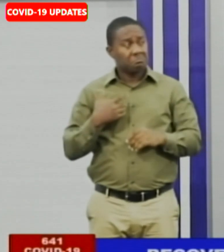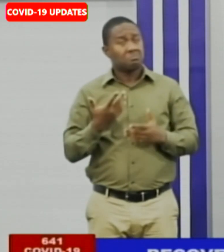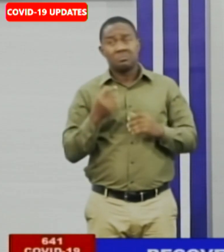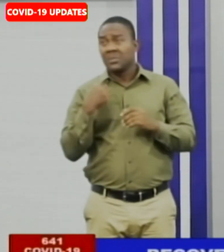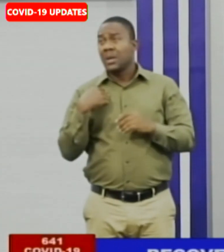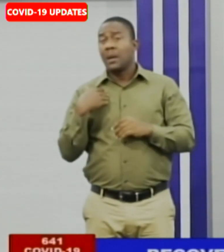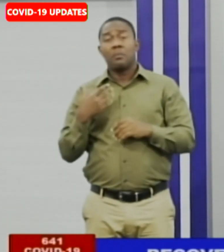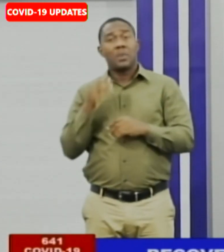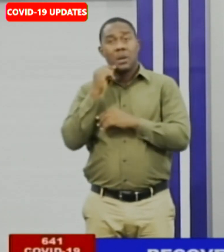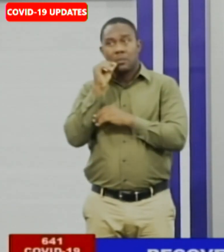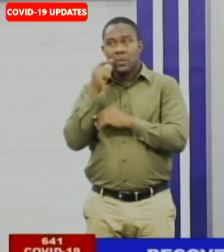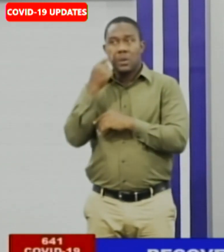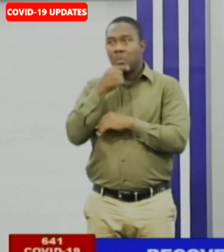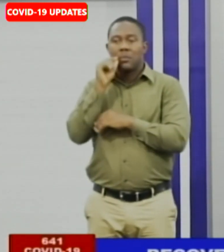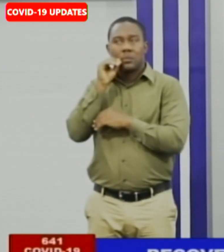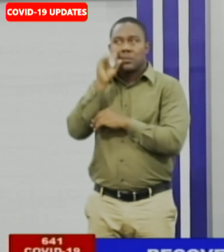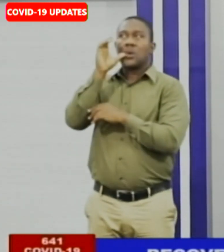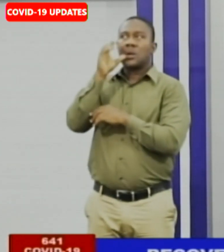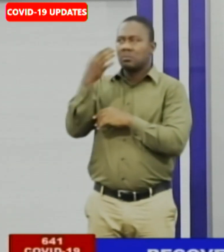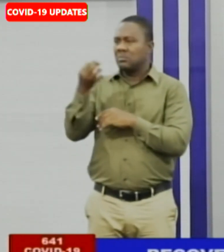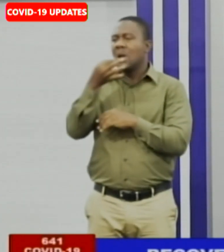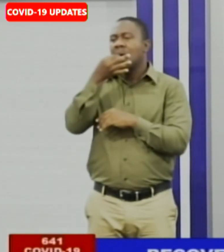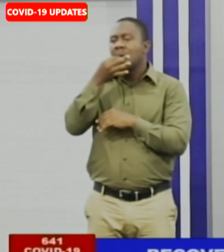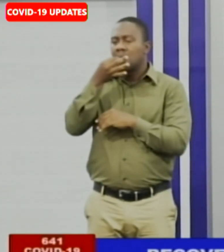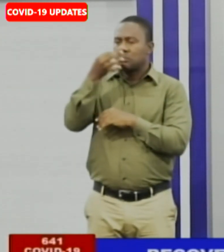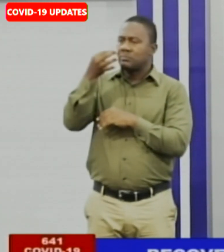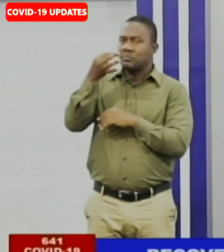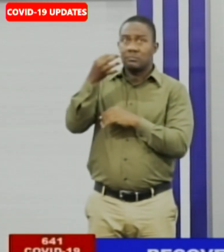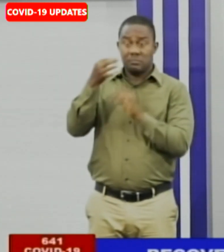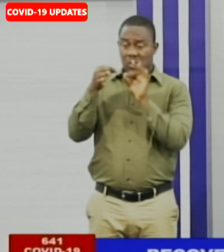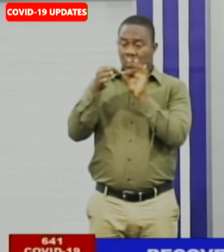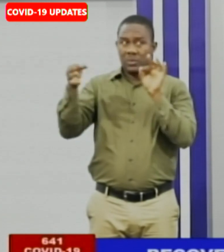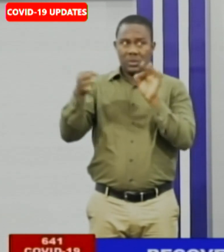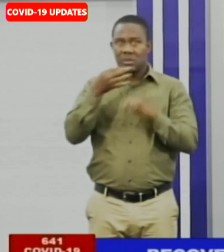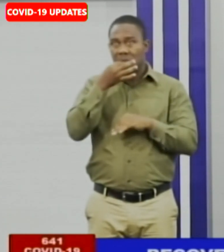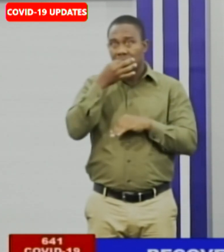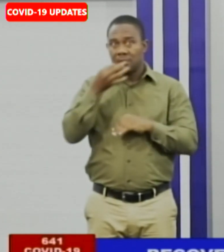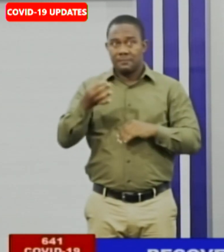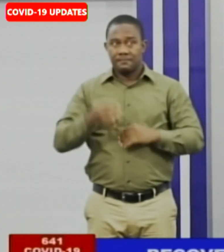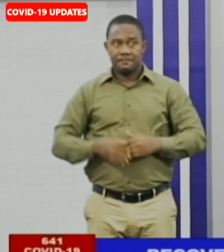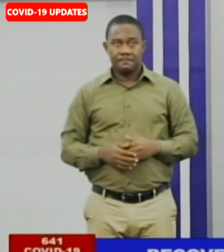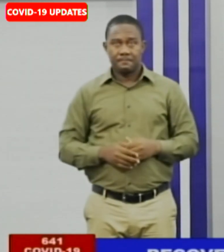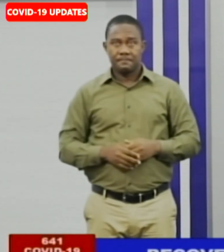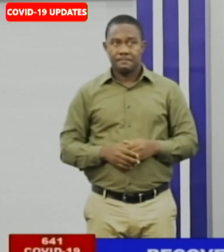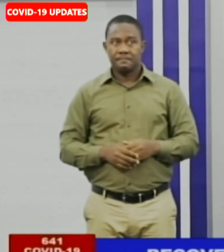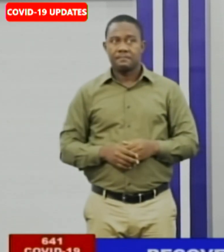he put a small. He, Can you just come for just a little bit so that the